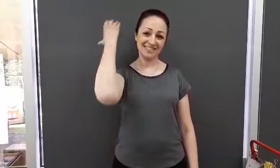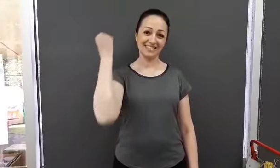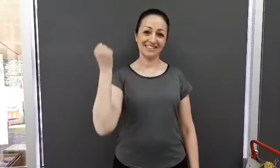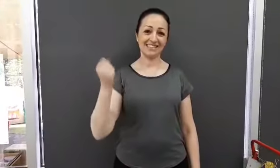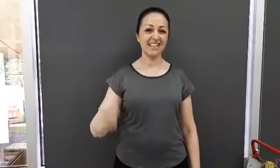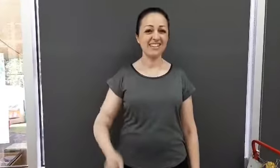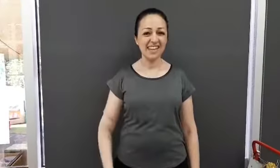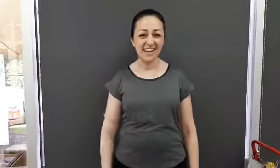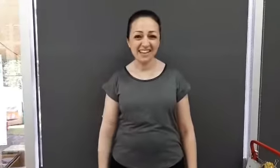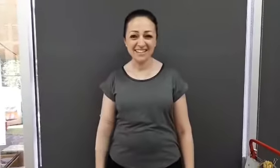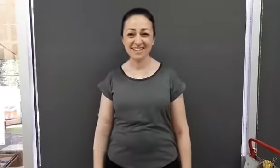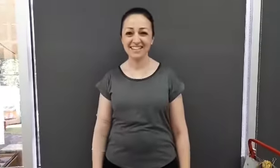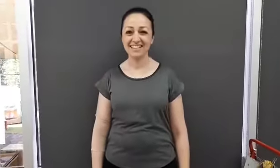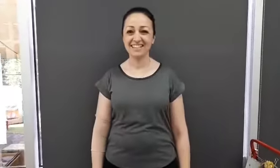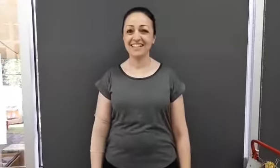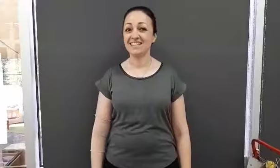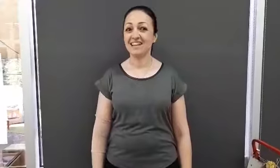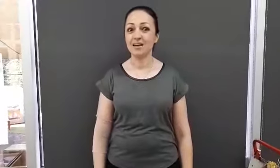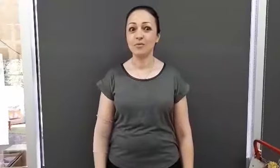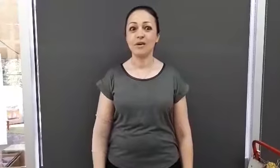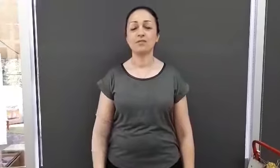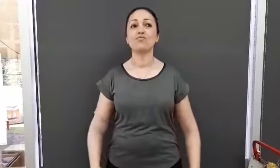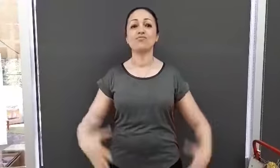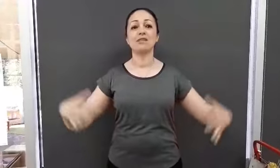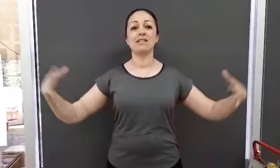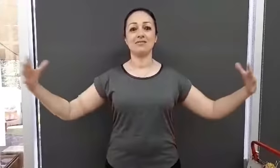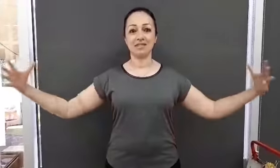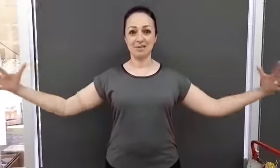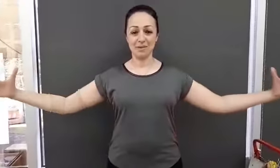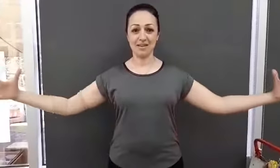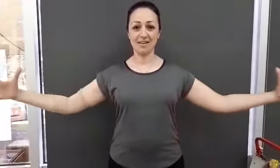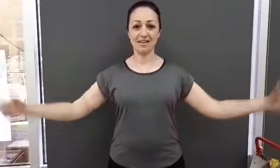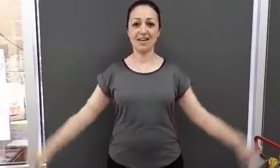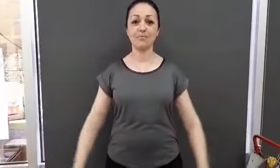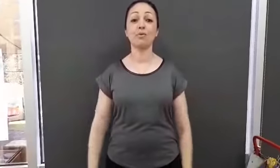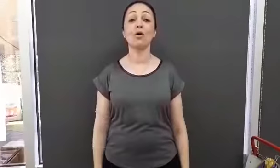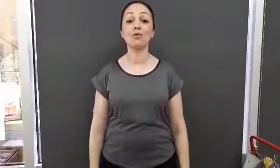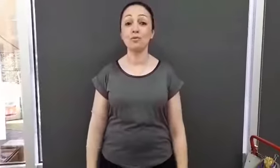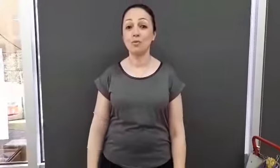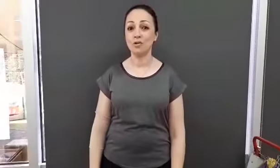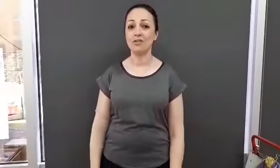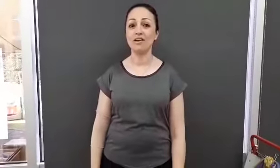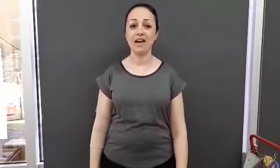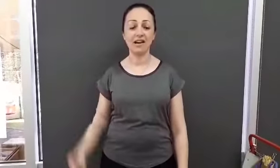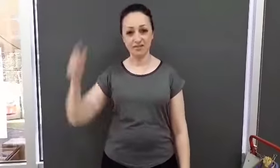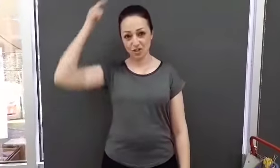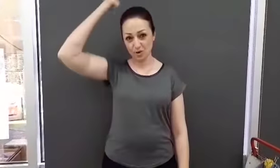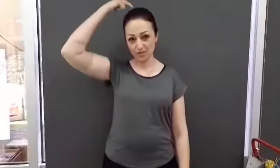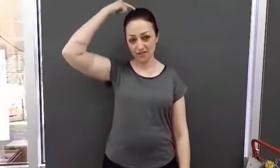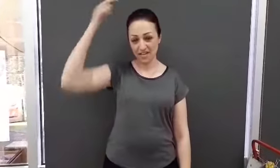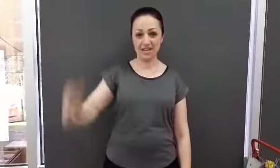Can you guess? It's an animal that's really, really big, blows water out of the top of its head.